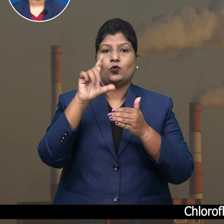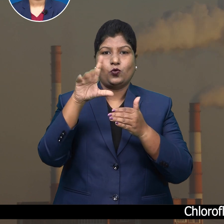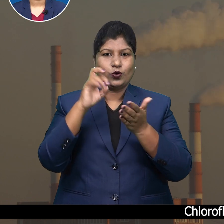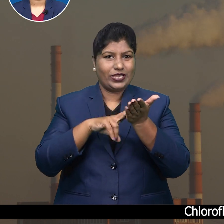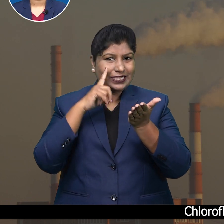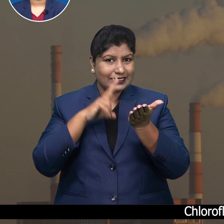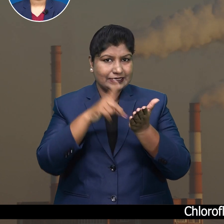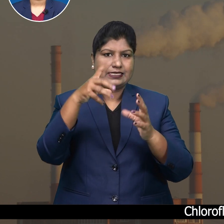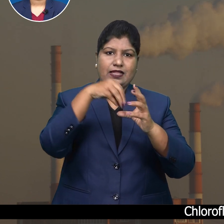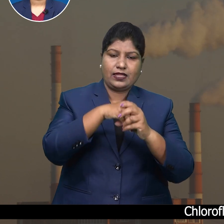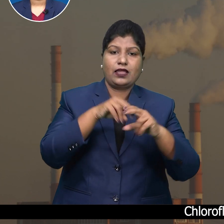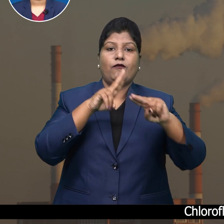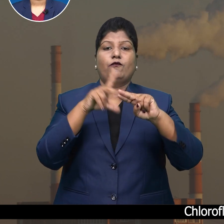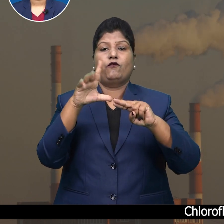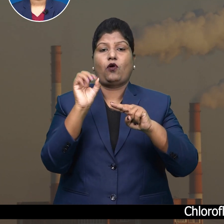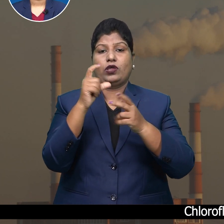chlorofluorocarbons,